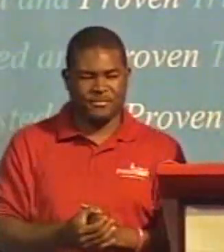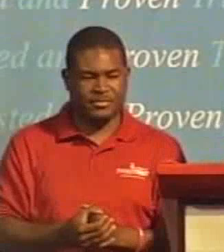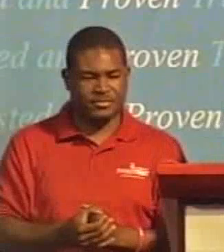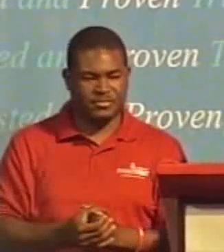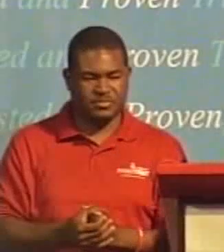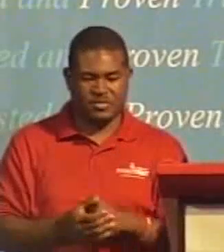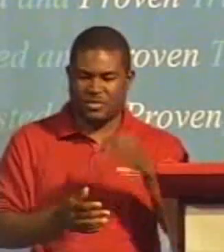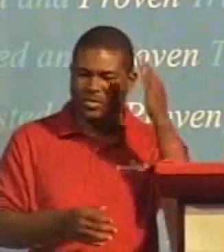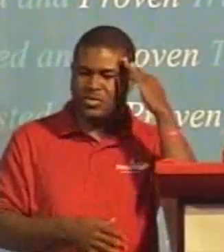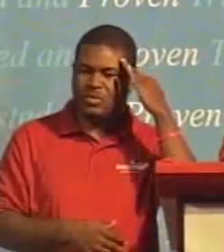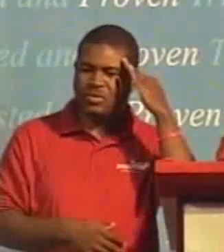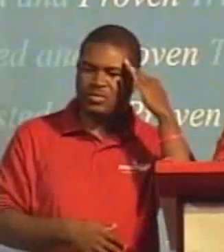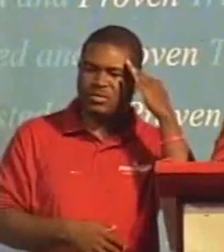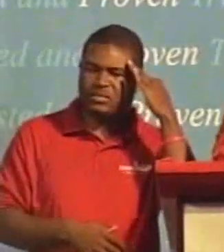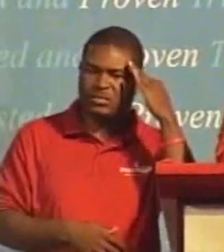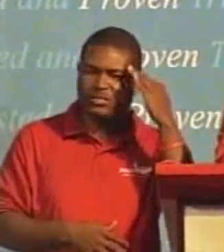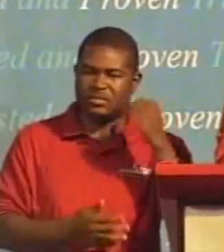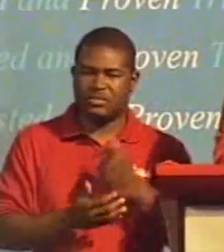You know,